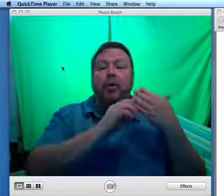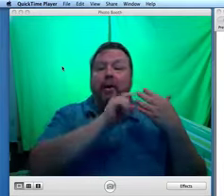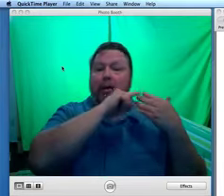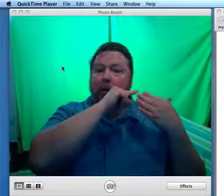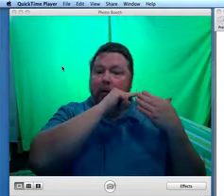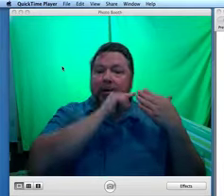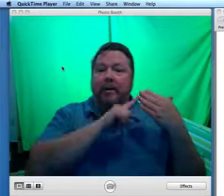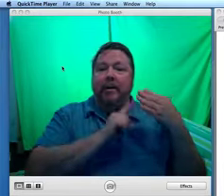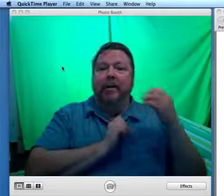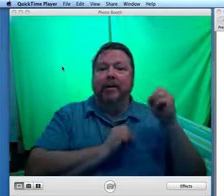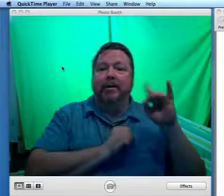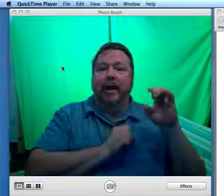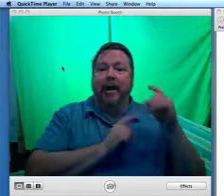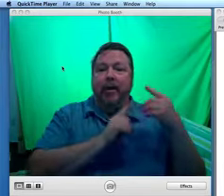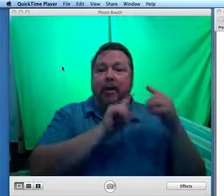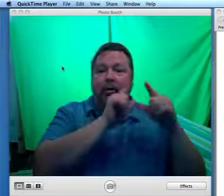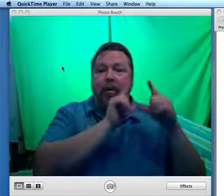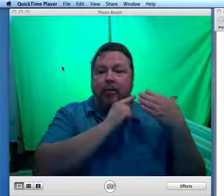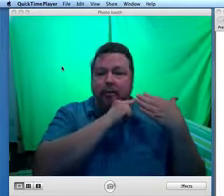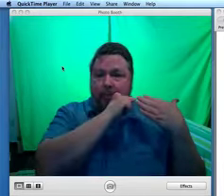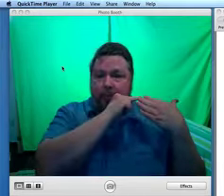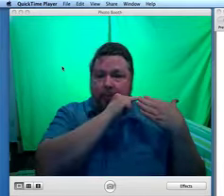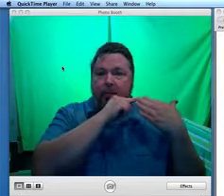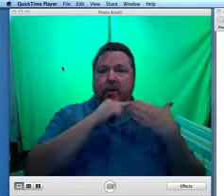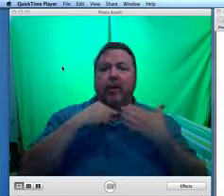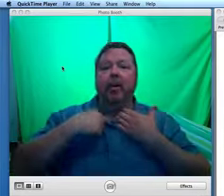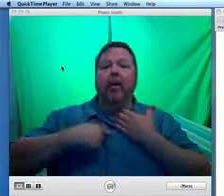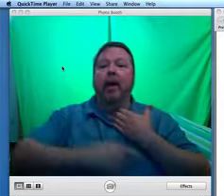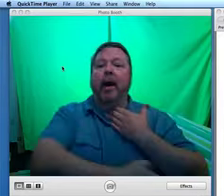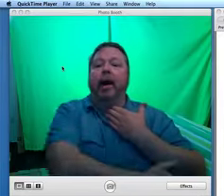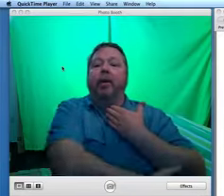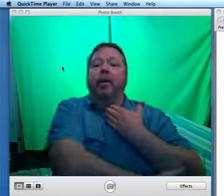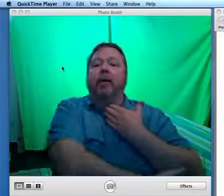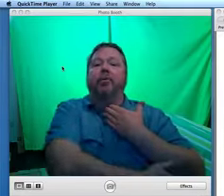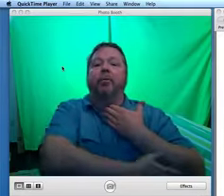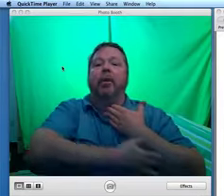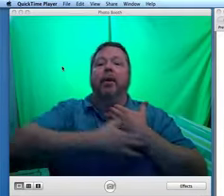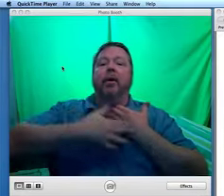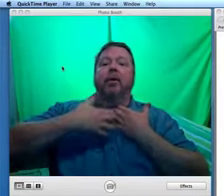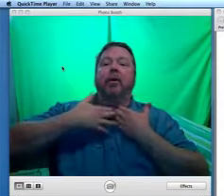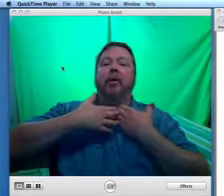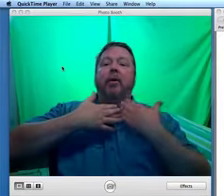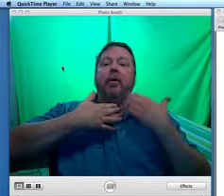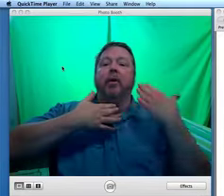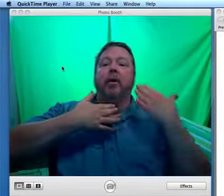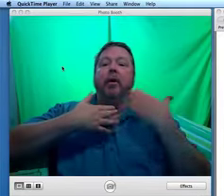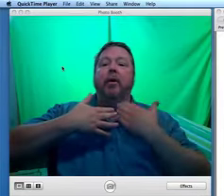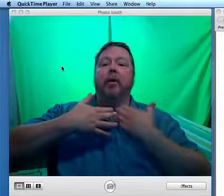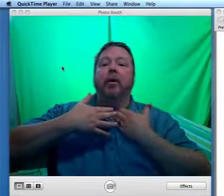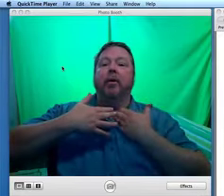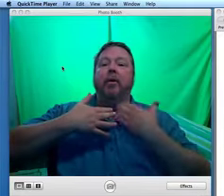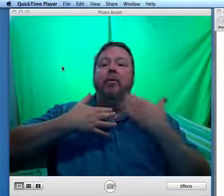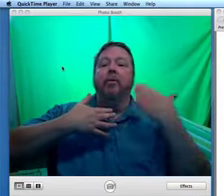to side location, and it should be